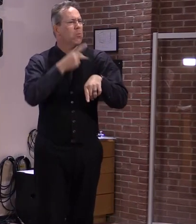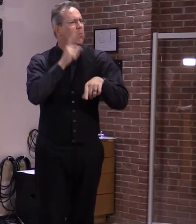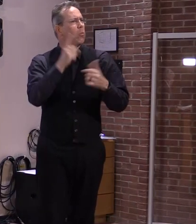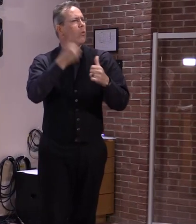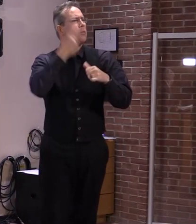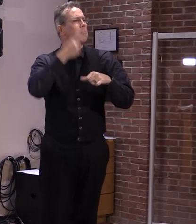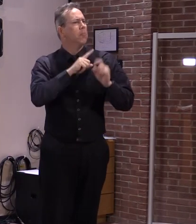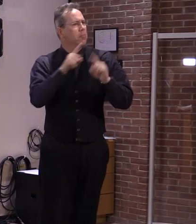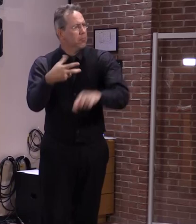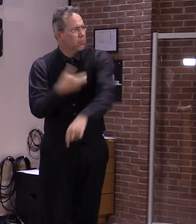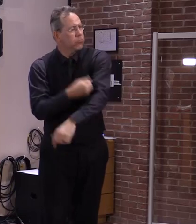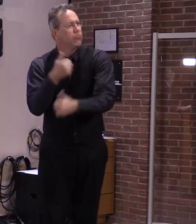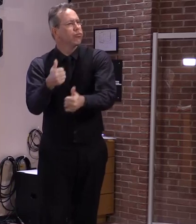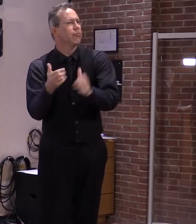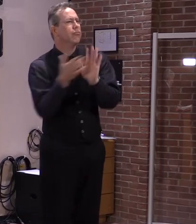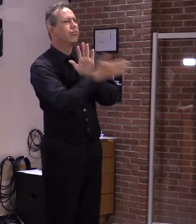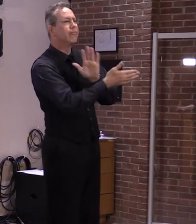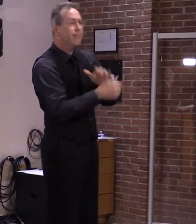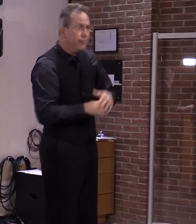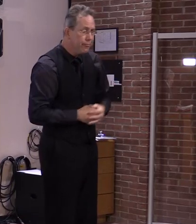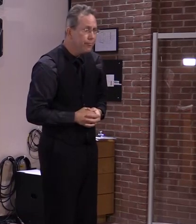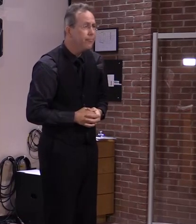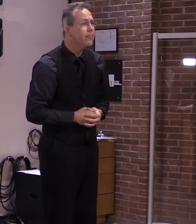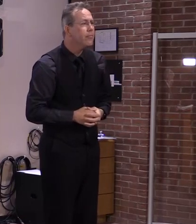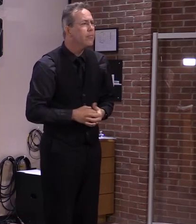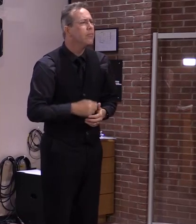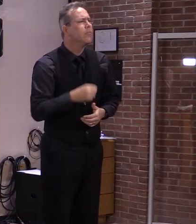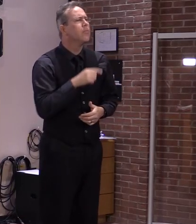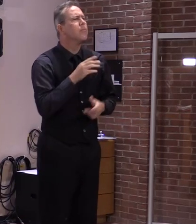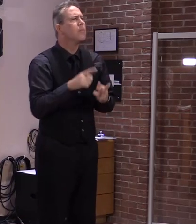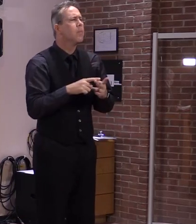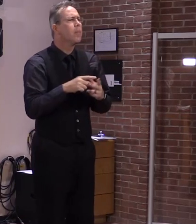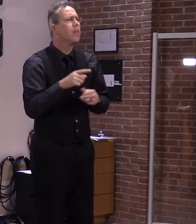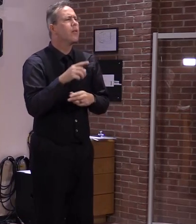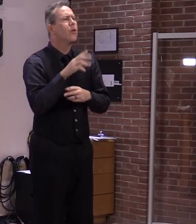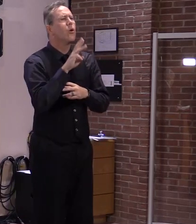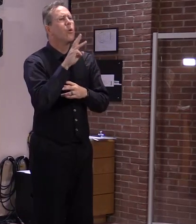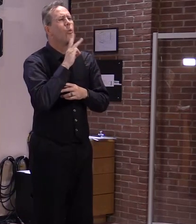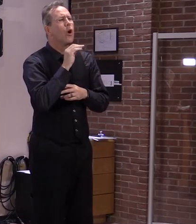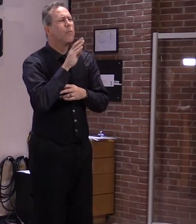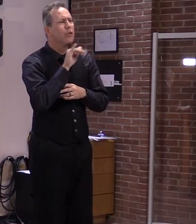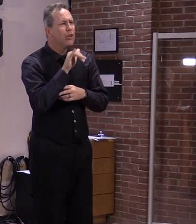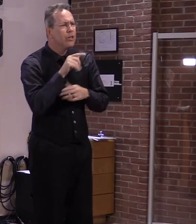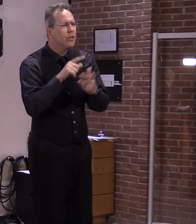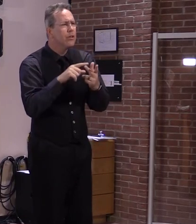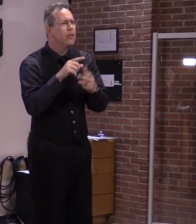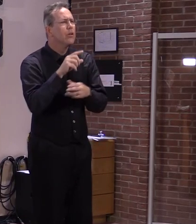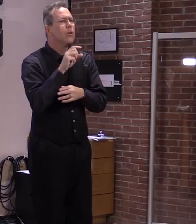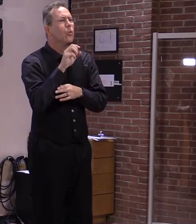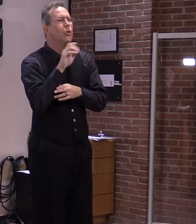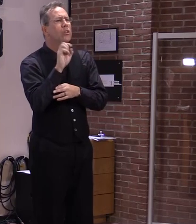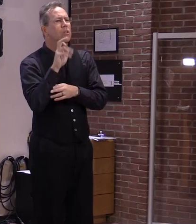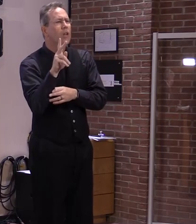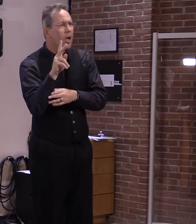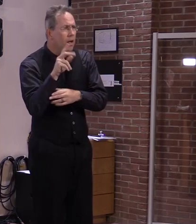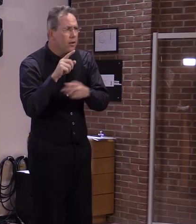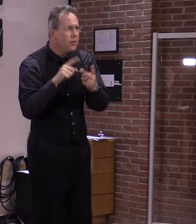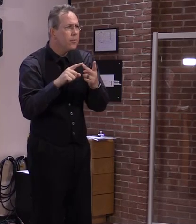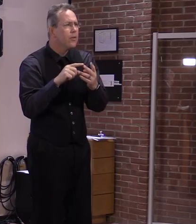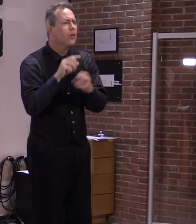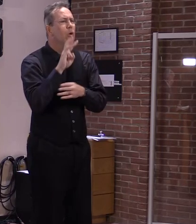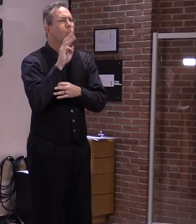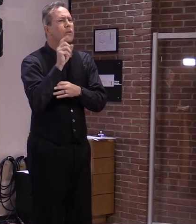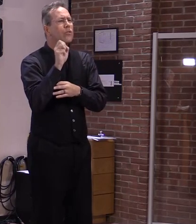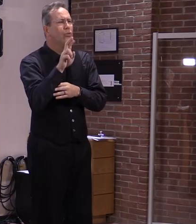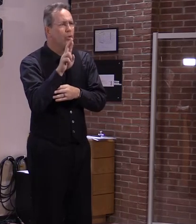Woodstock, Waitsfield, Windsor, South Burlington, and Warren. To see all dates, times, and locations